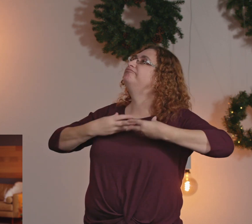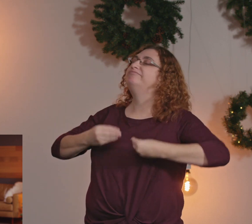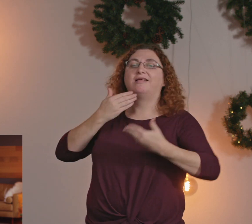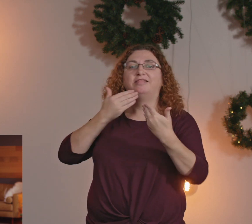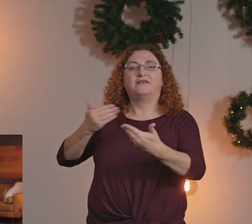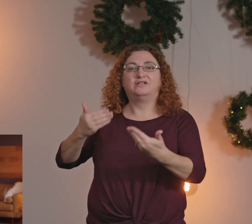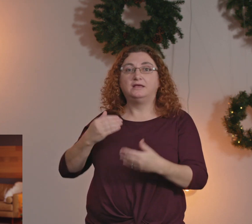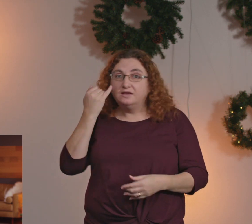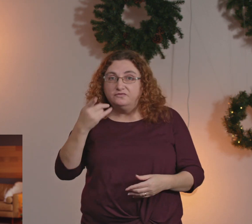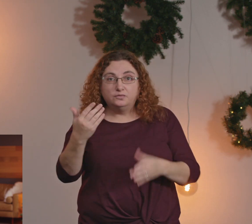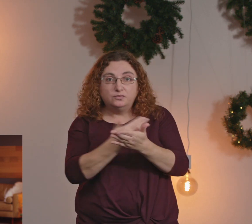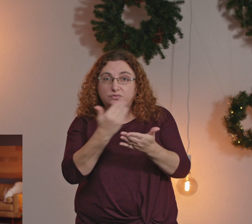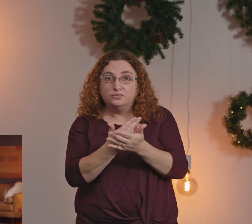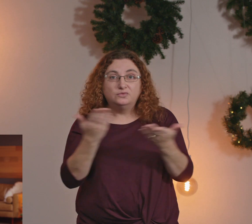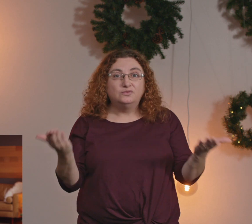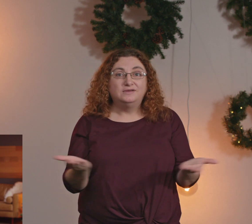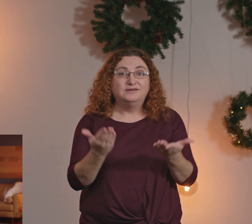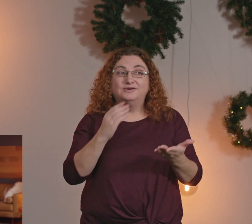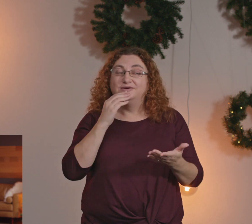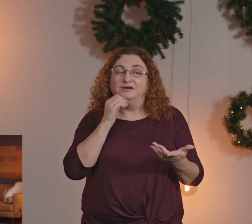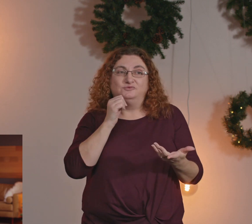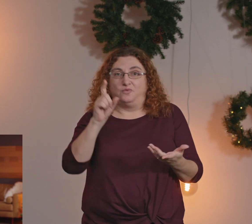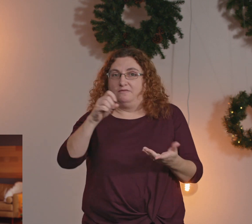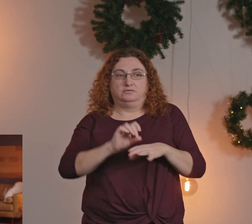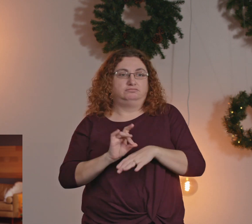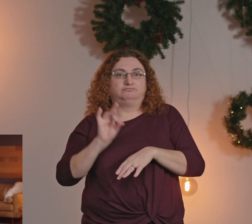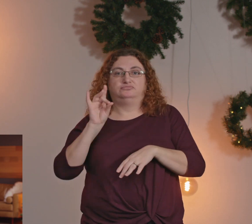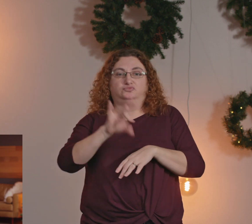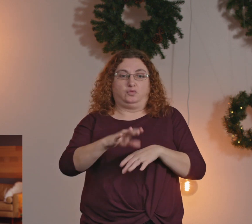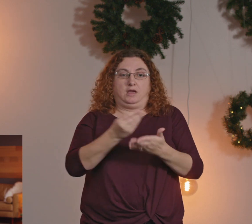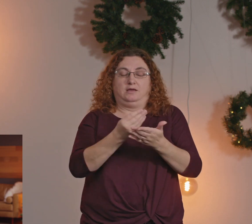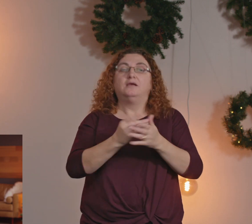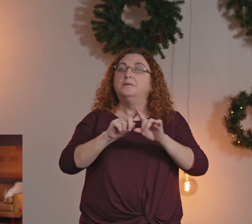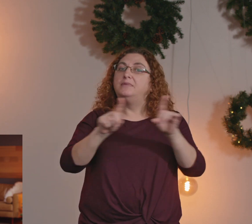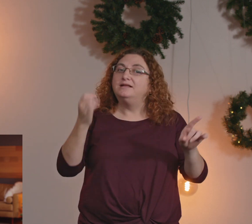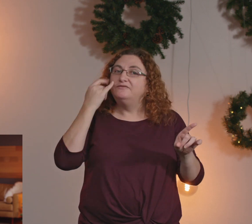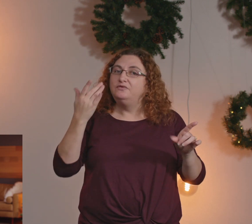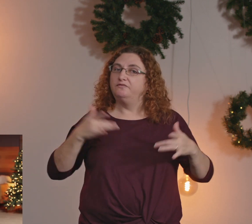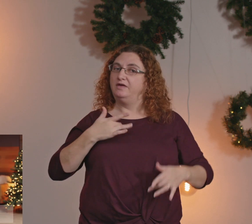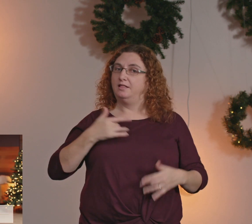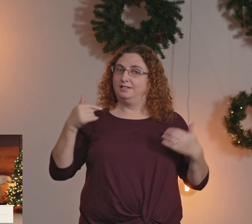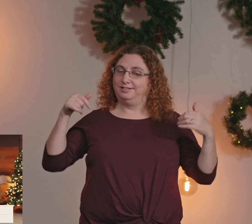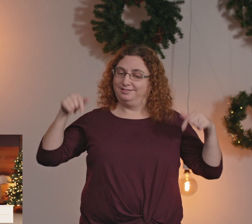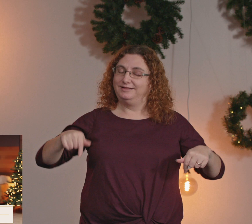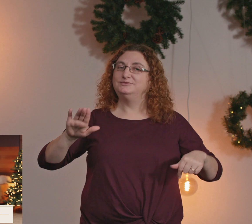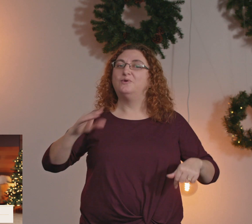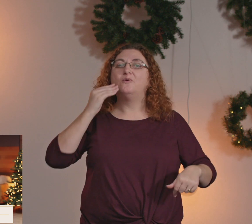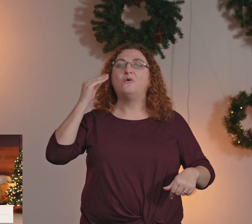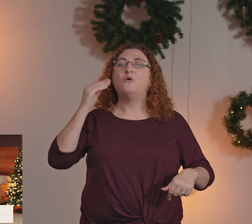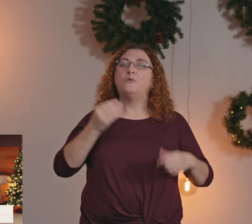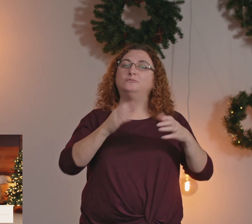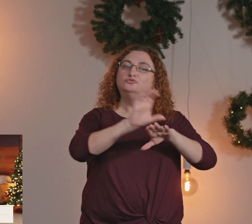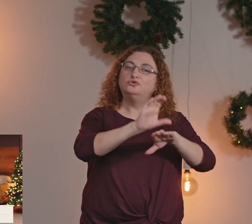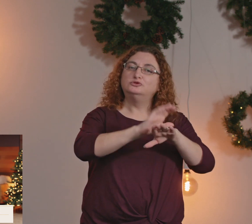here, please do not feel obligated, but for those of you who call Northview their home church, there are several ways you can give. You can text GIVE to